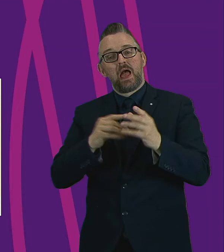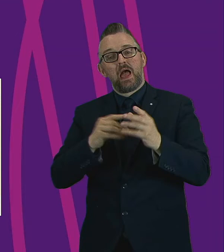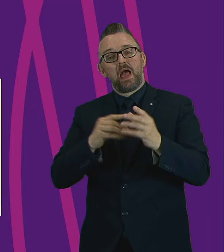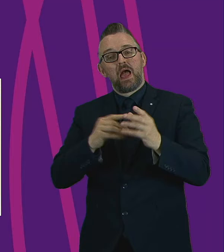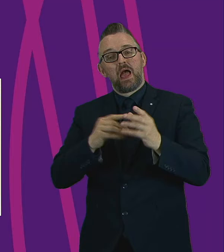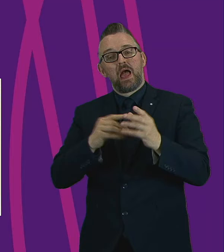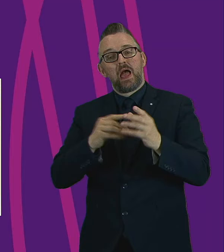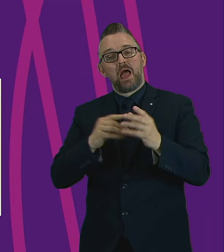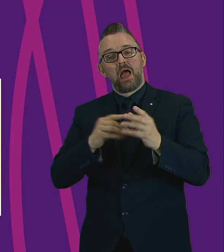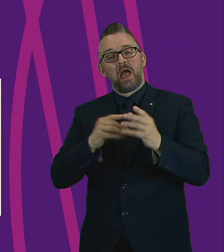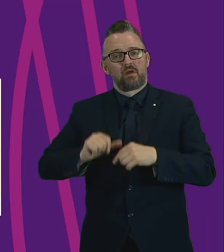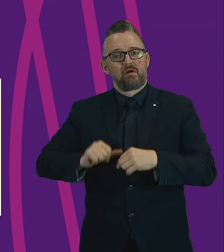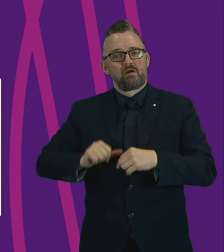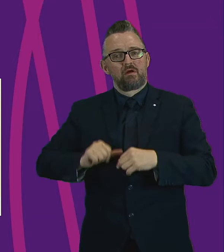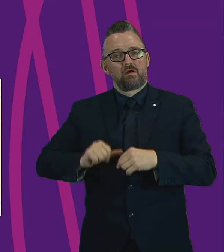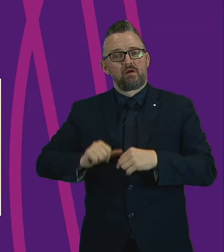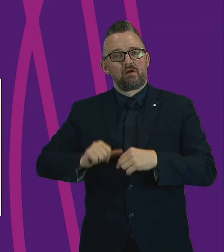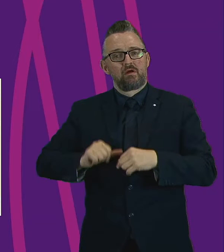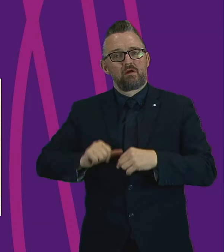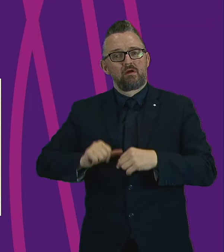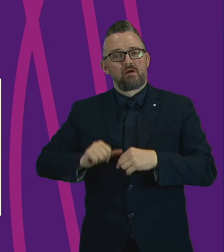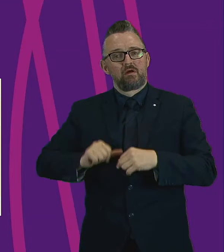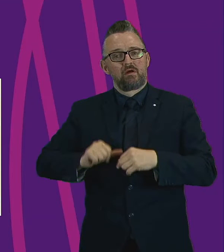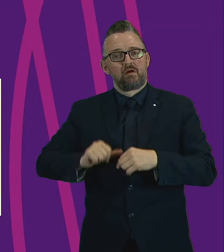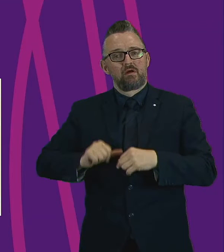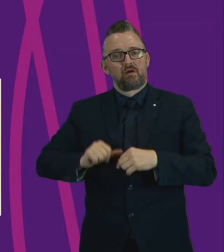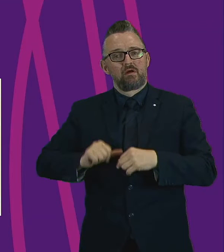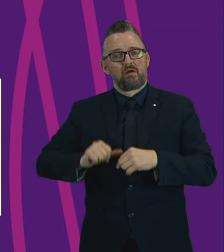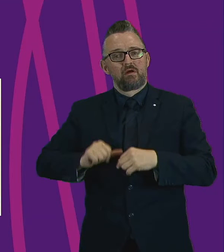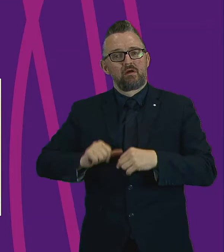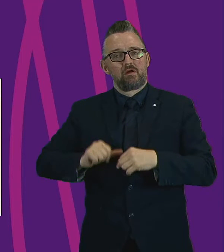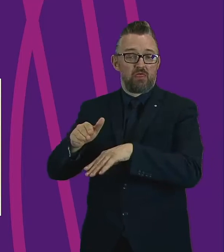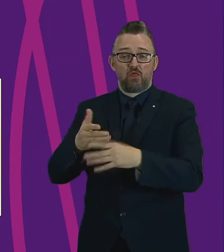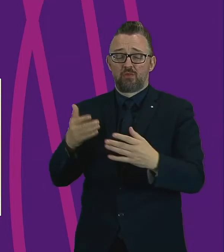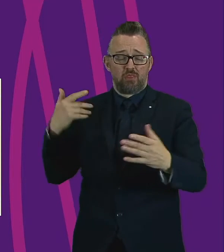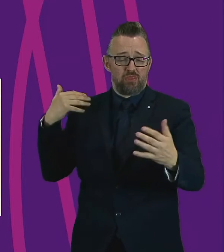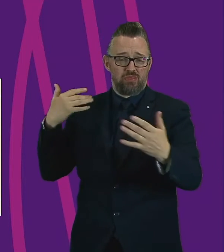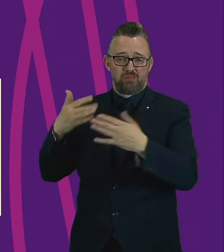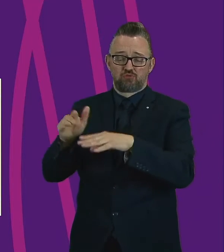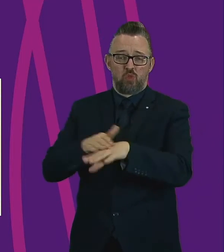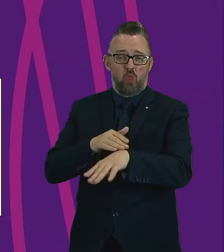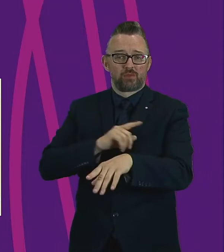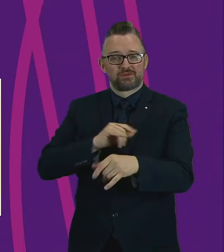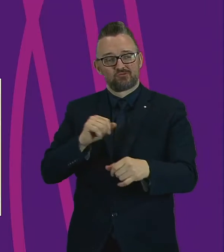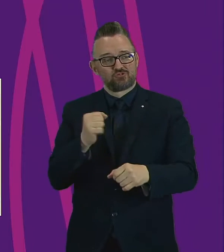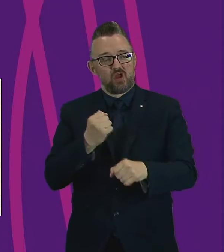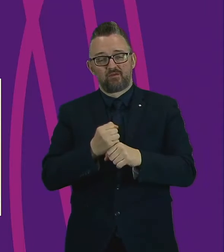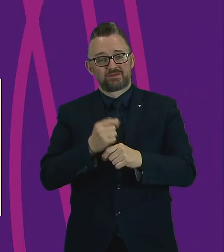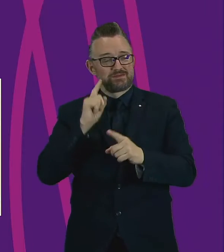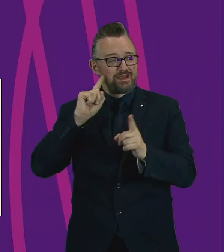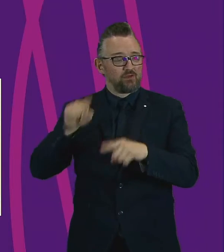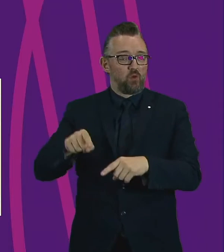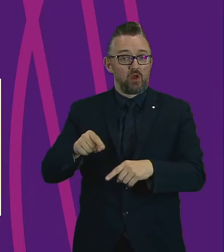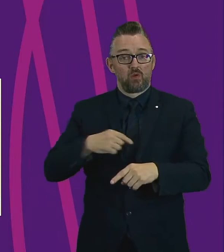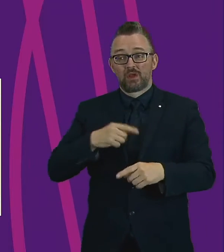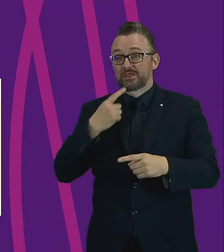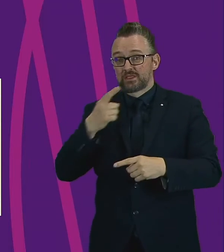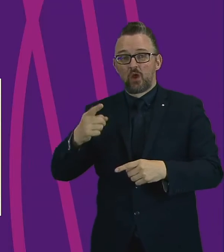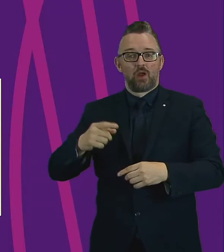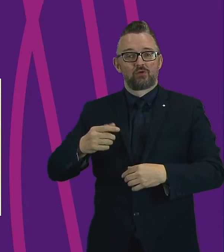sector that has been on the cusp of great opportunity for too long under the Scottish Government. For too long, we've heard the benefits of rural life,